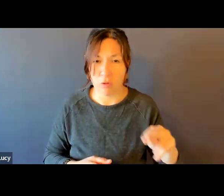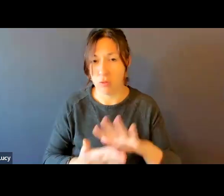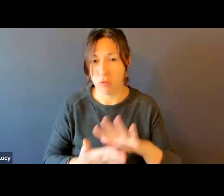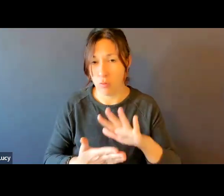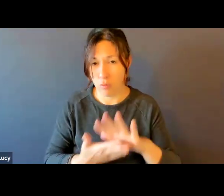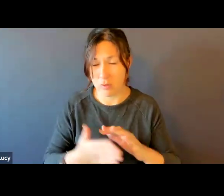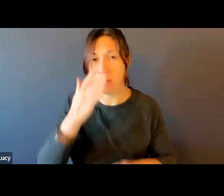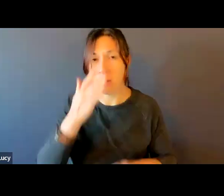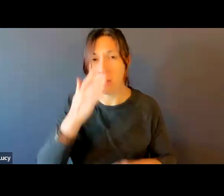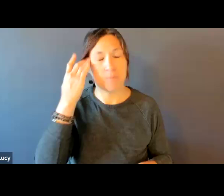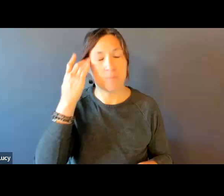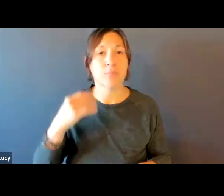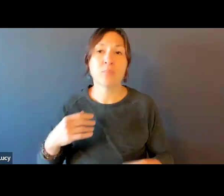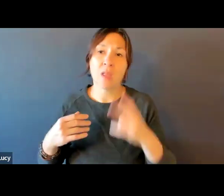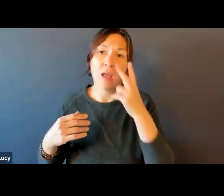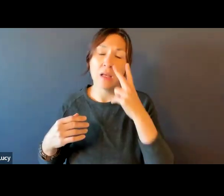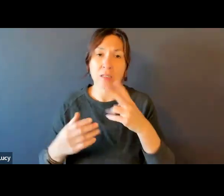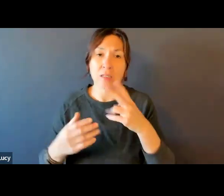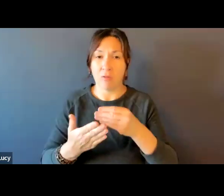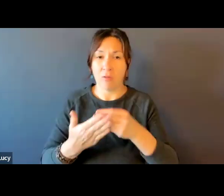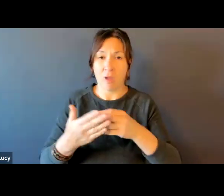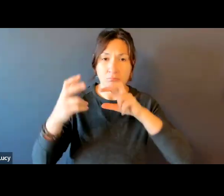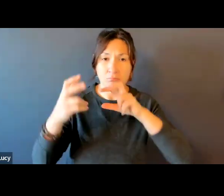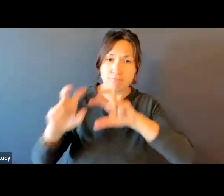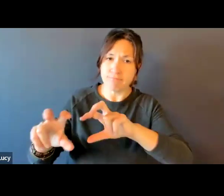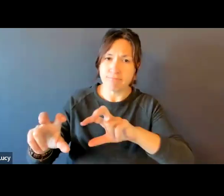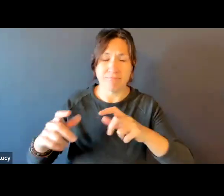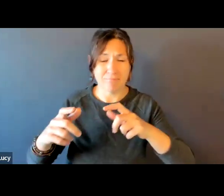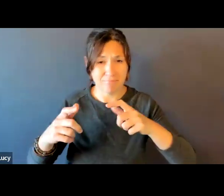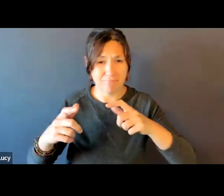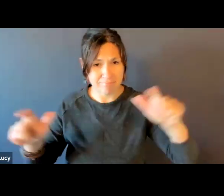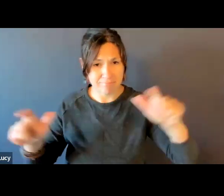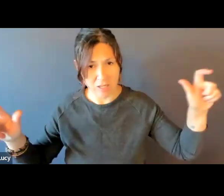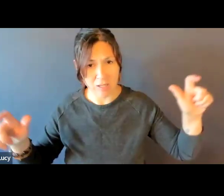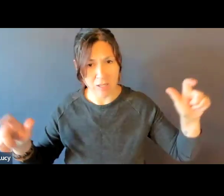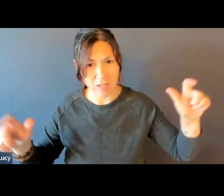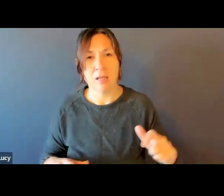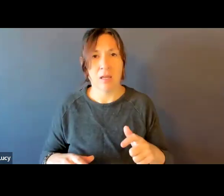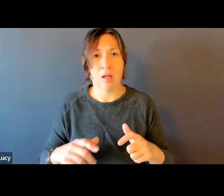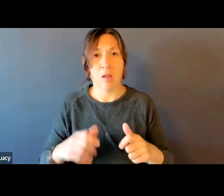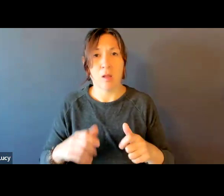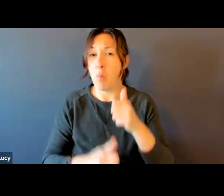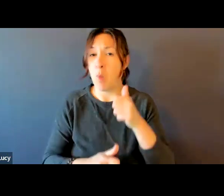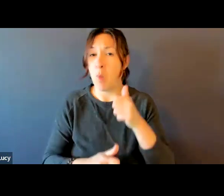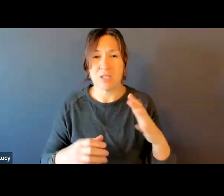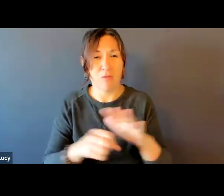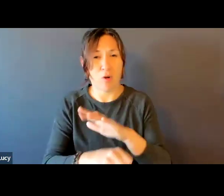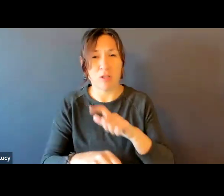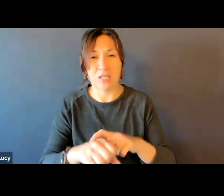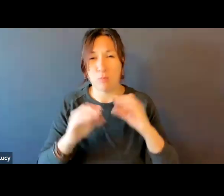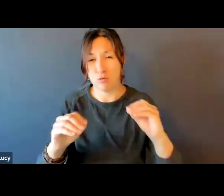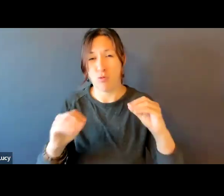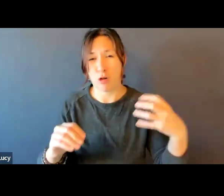We can see significant financial commitments, with the largest being the full-time instructional coaches that are at each